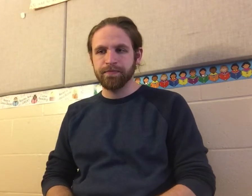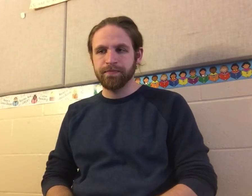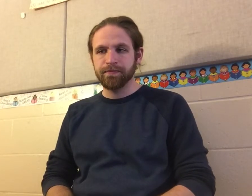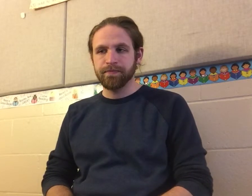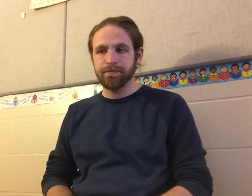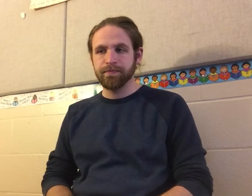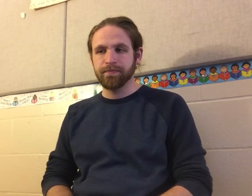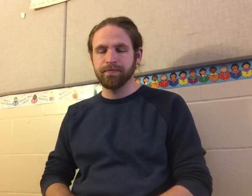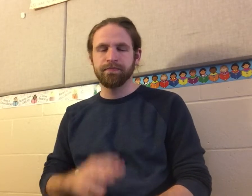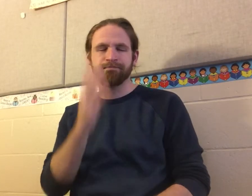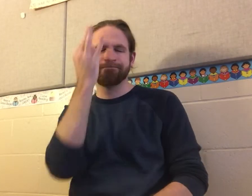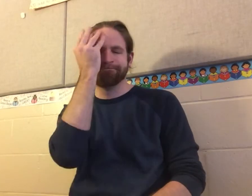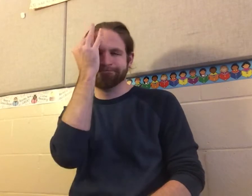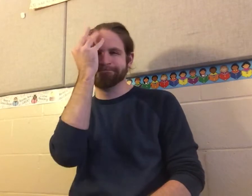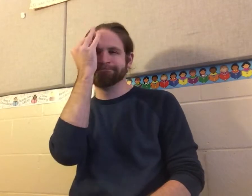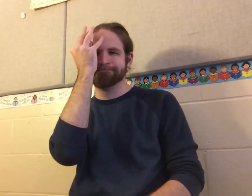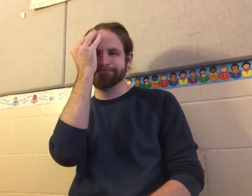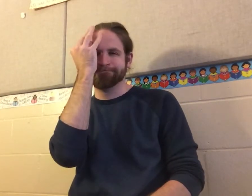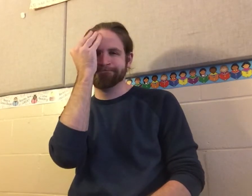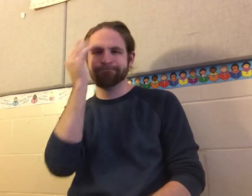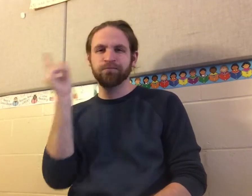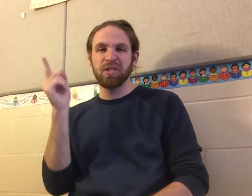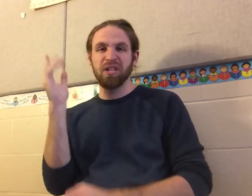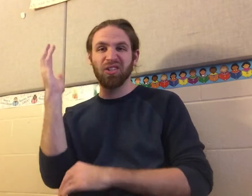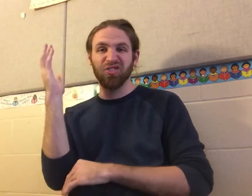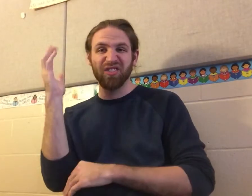Well, let's think about this. What does a tree need to live?